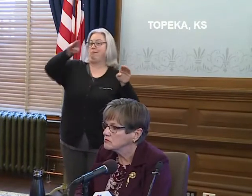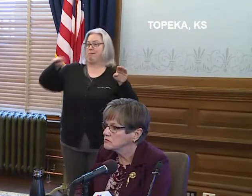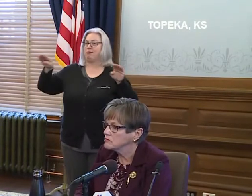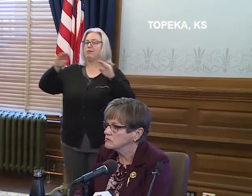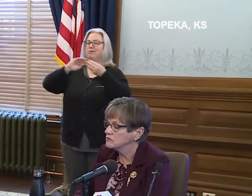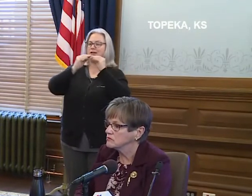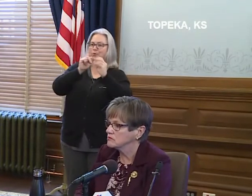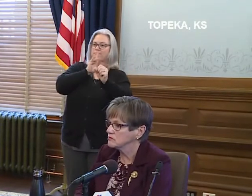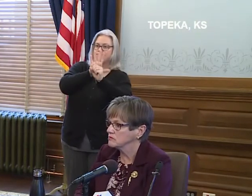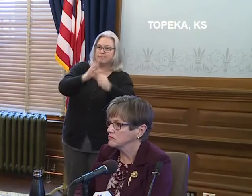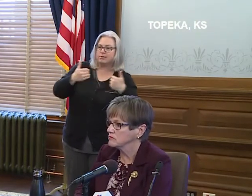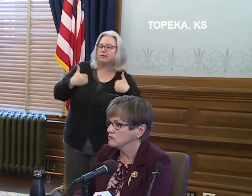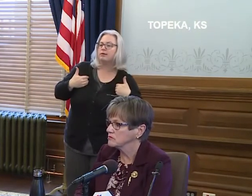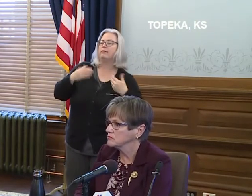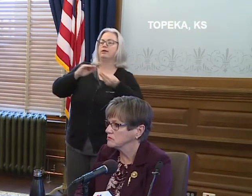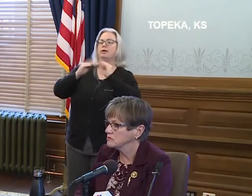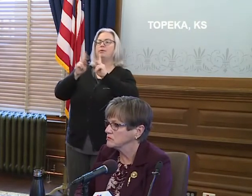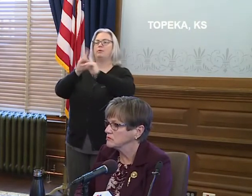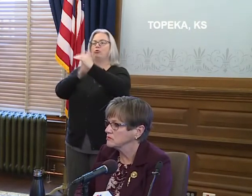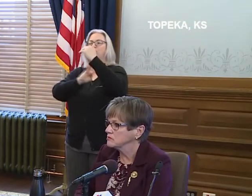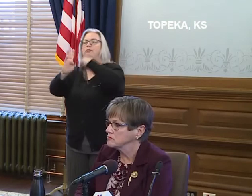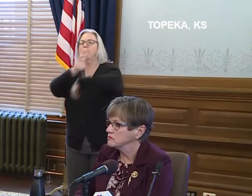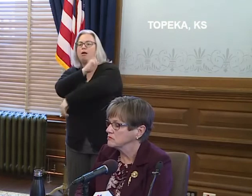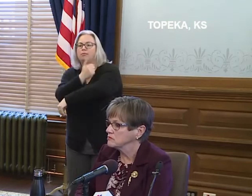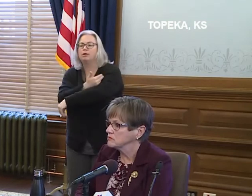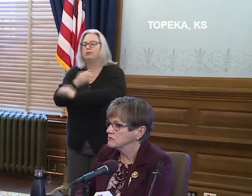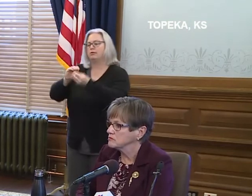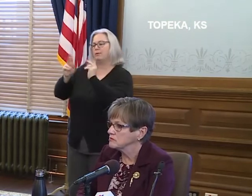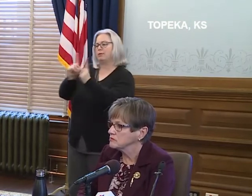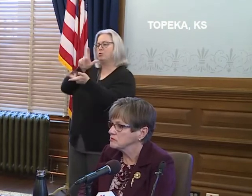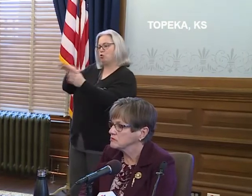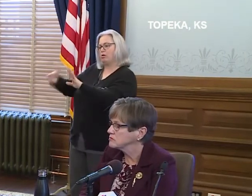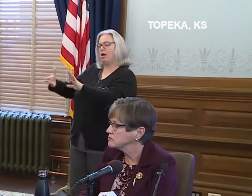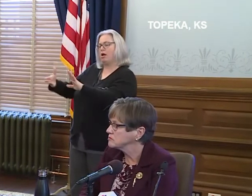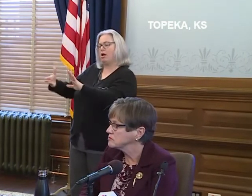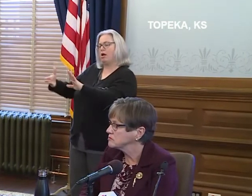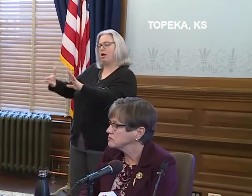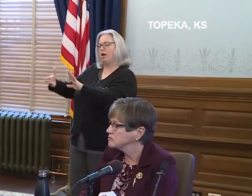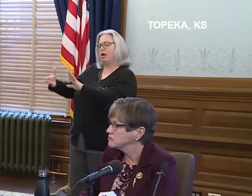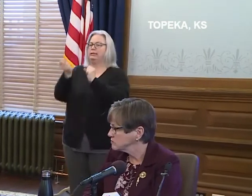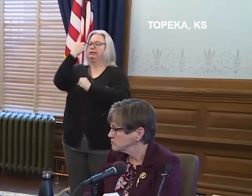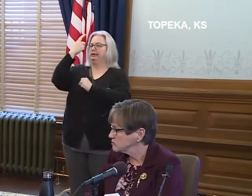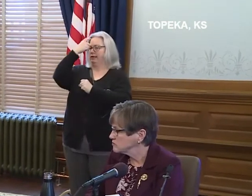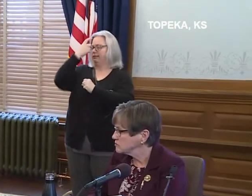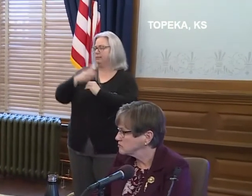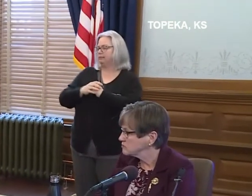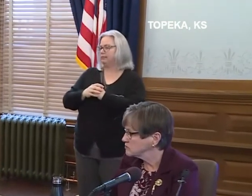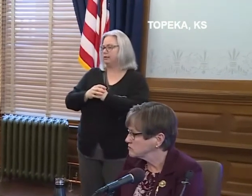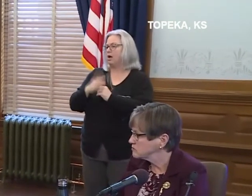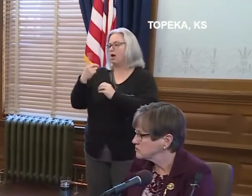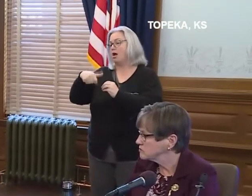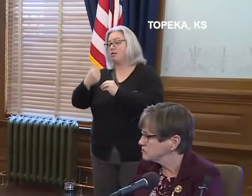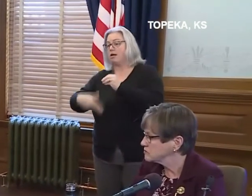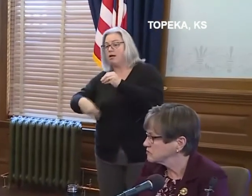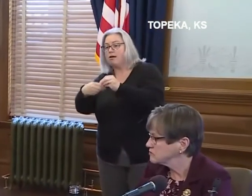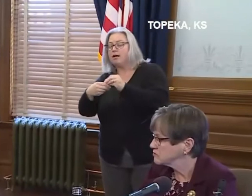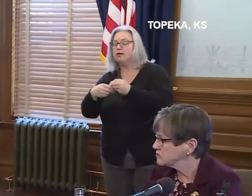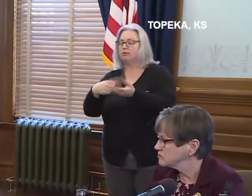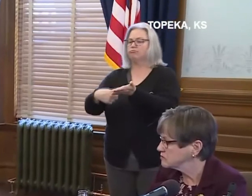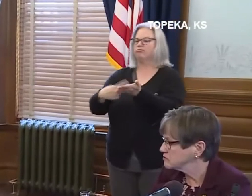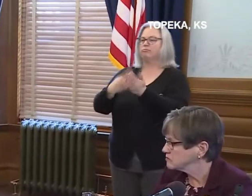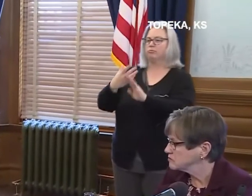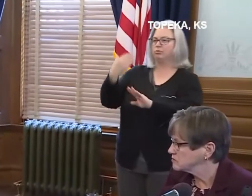cases and hospitalizations and deaths that I think will be very telling. The one thing I might add is, and I've talked